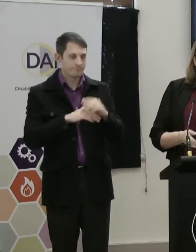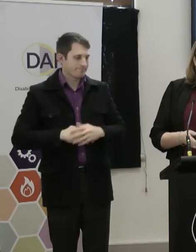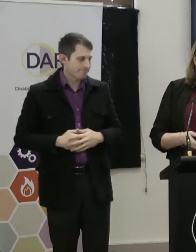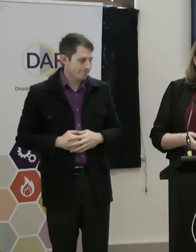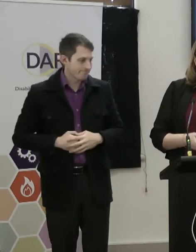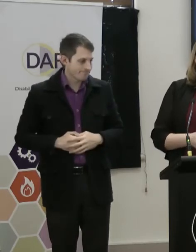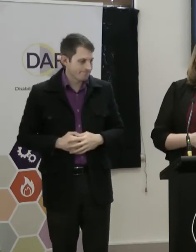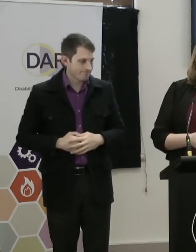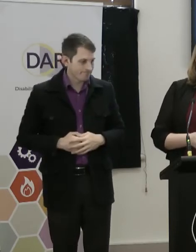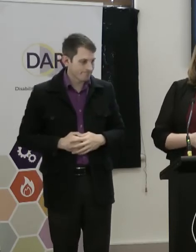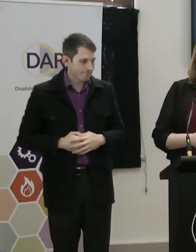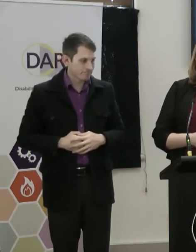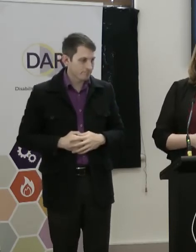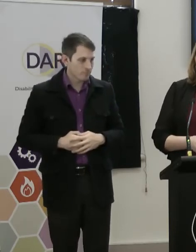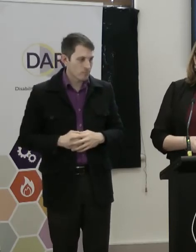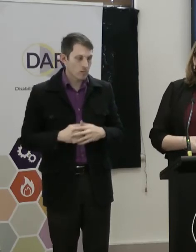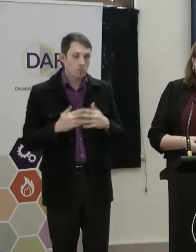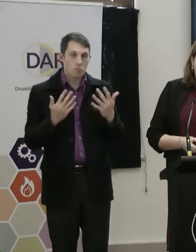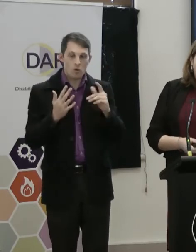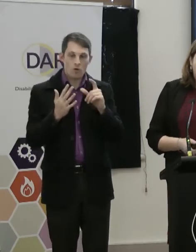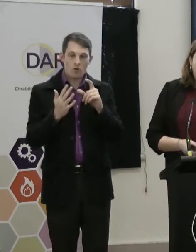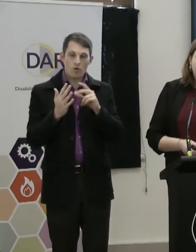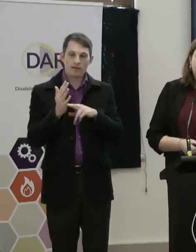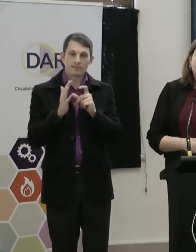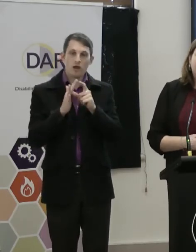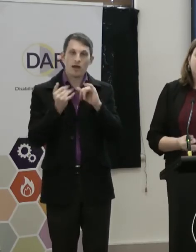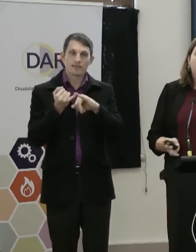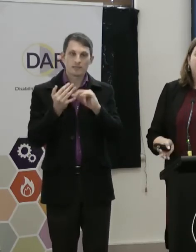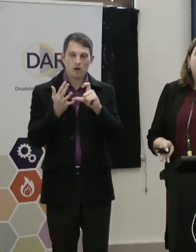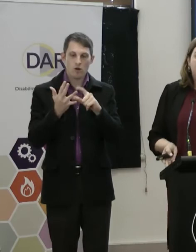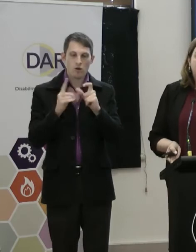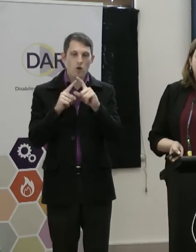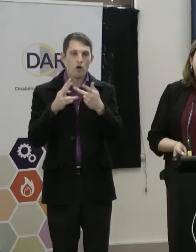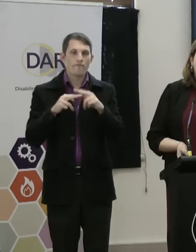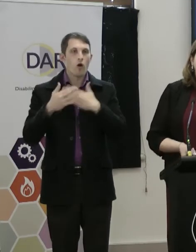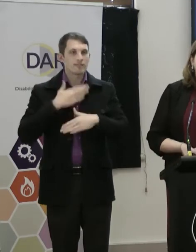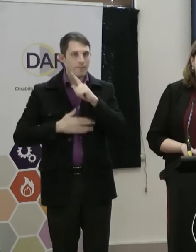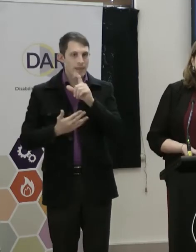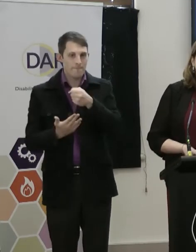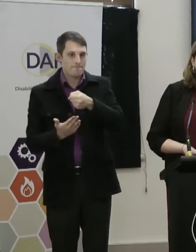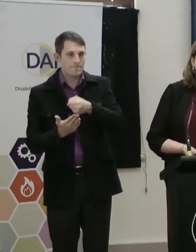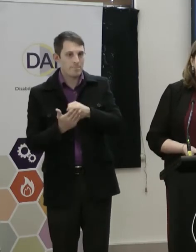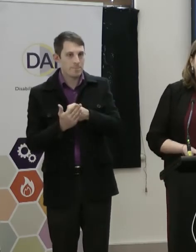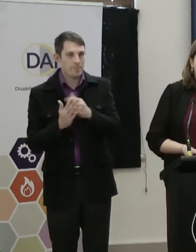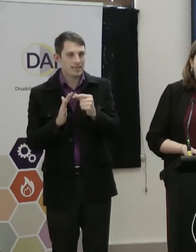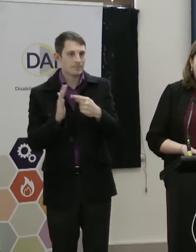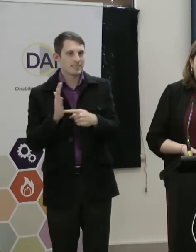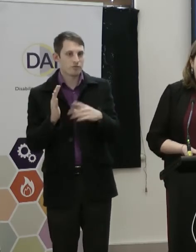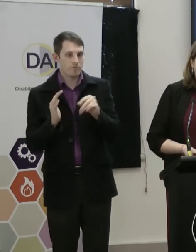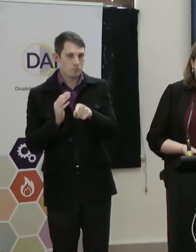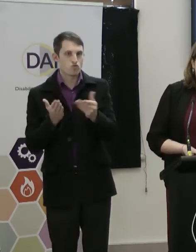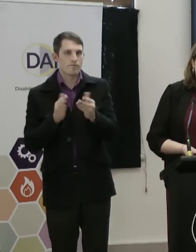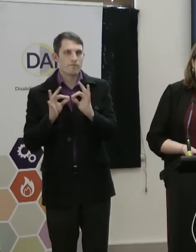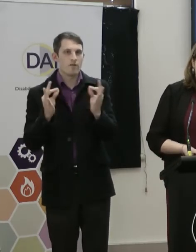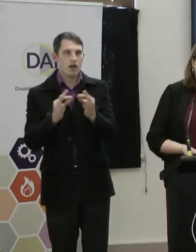So, in terms of the Code of Conduct, the Code of Conduct sets what the minimum expectations are for a service provider in